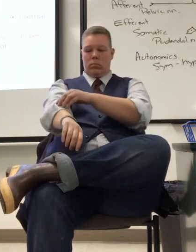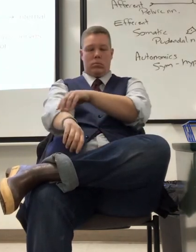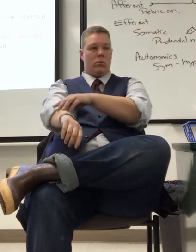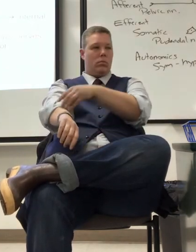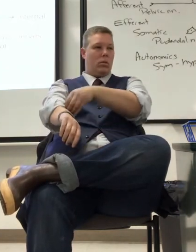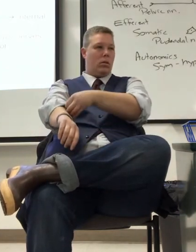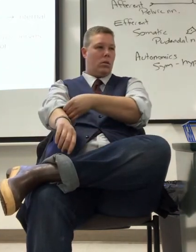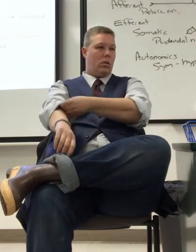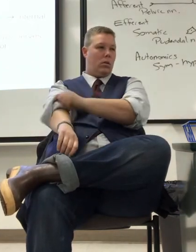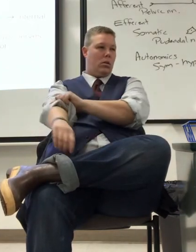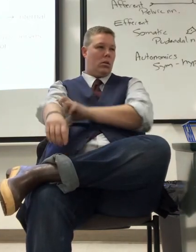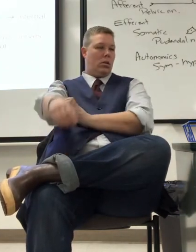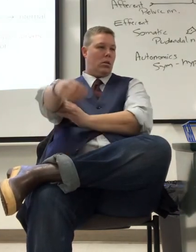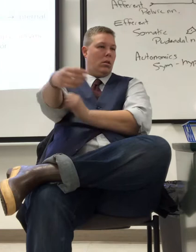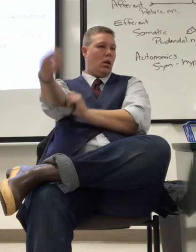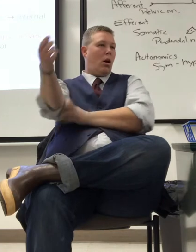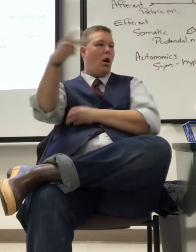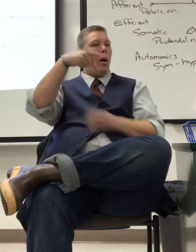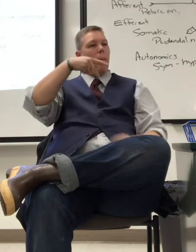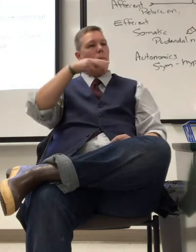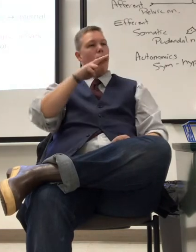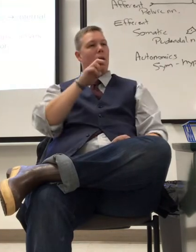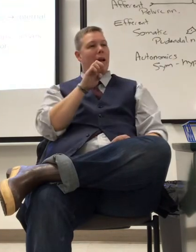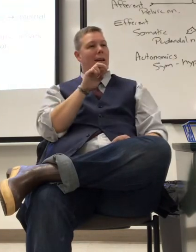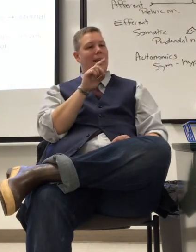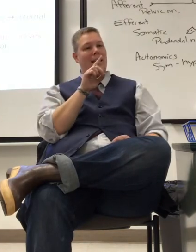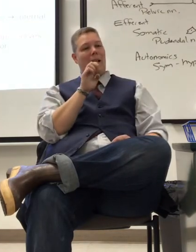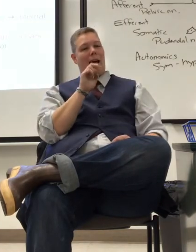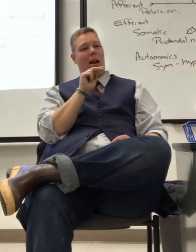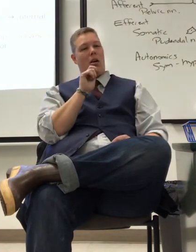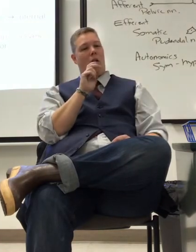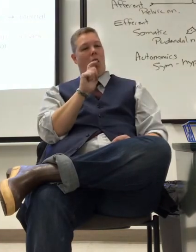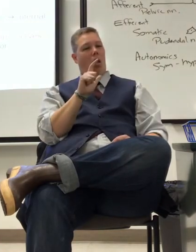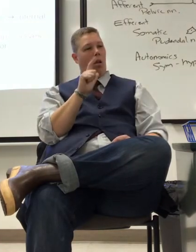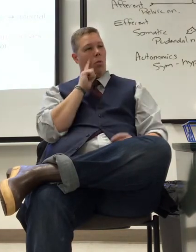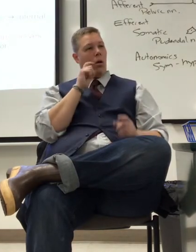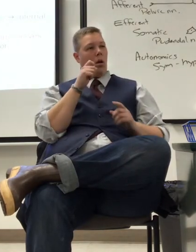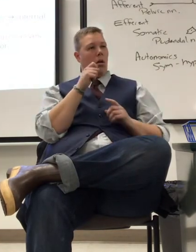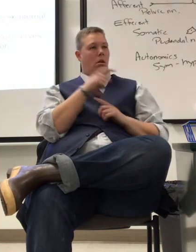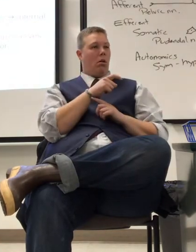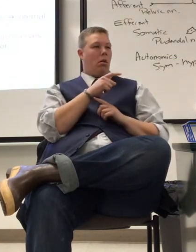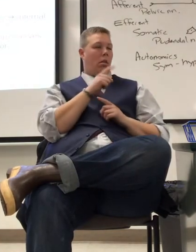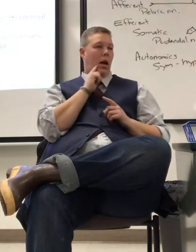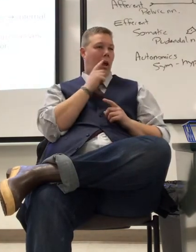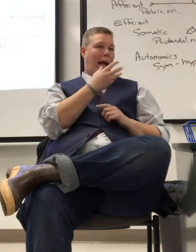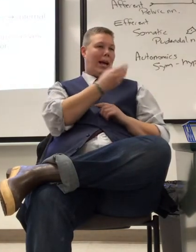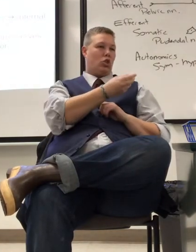While the pudendal innervates the external sphincter, the hypogastric nerves,